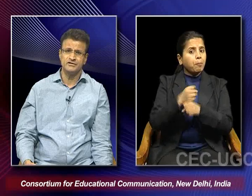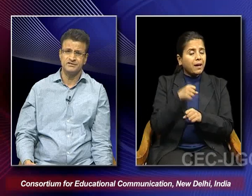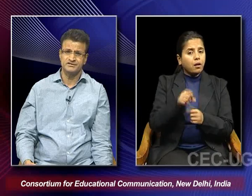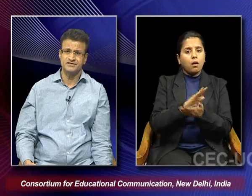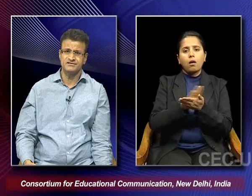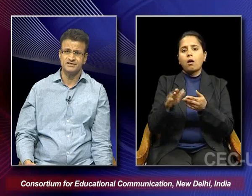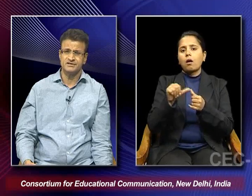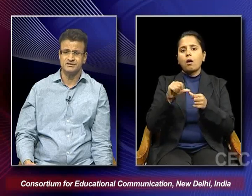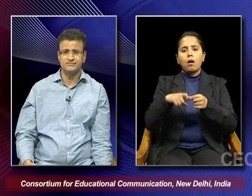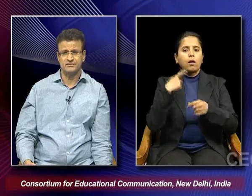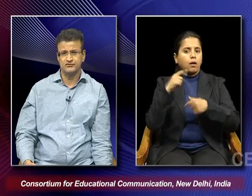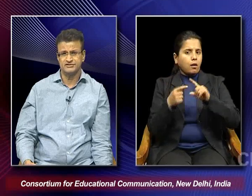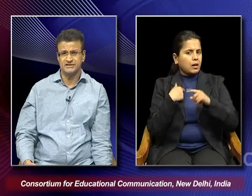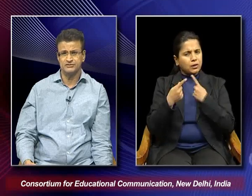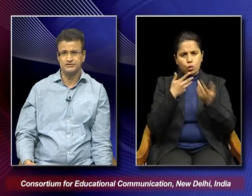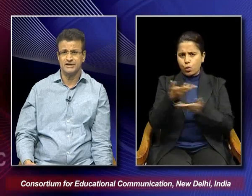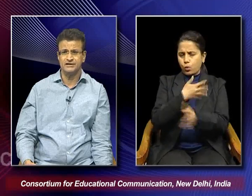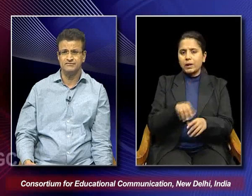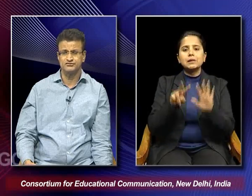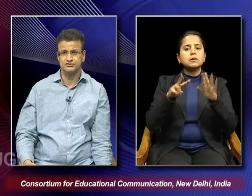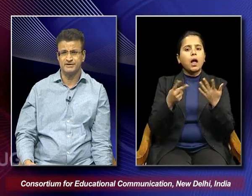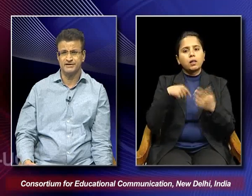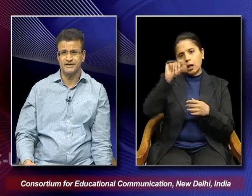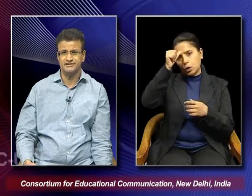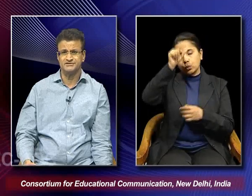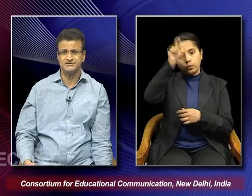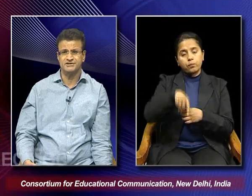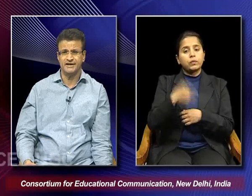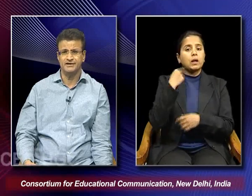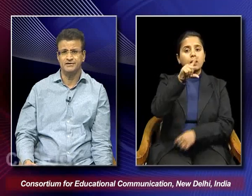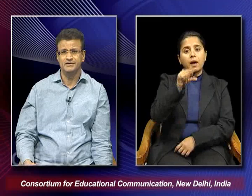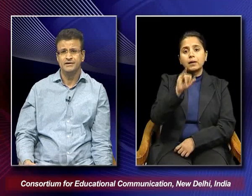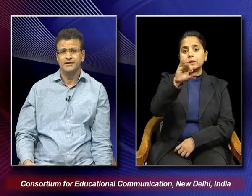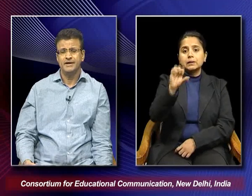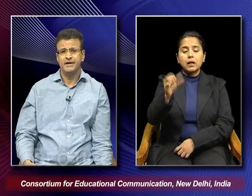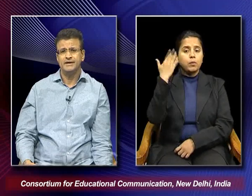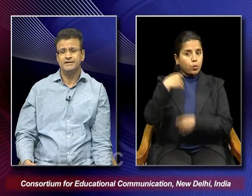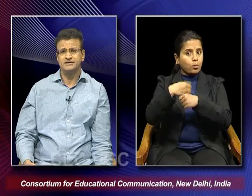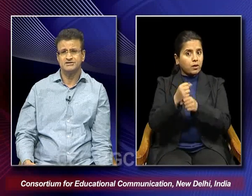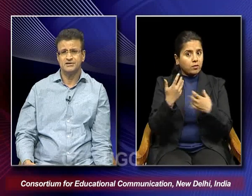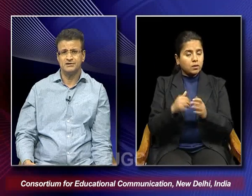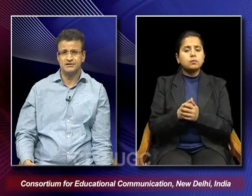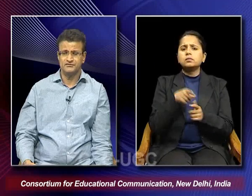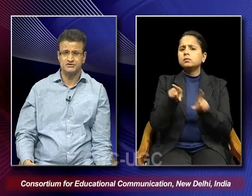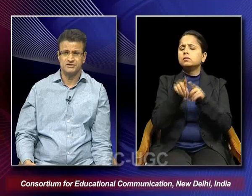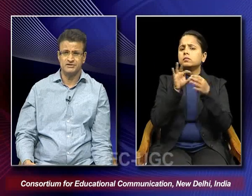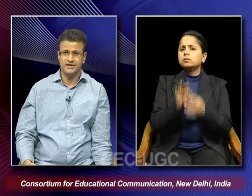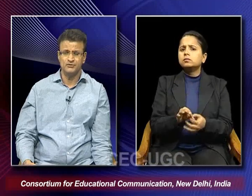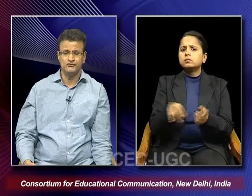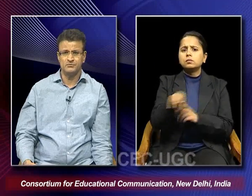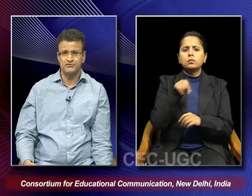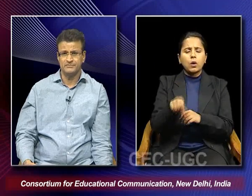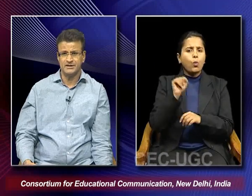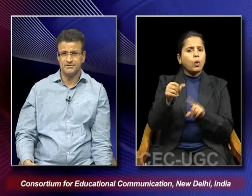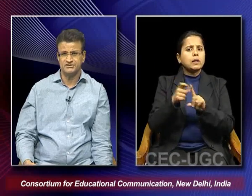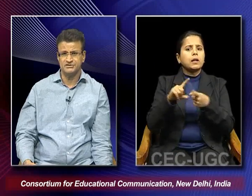already discussed. Then another film was Saath Hindustani, which was made in 1969, and in this it was the debut